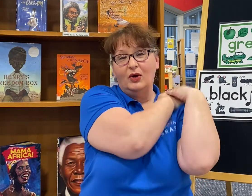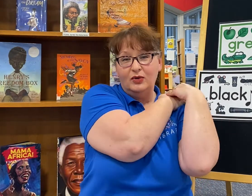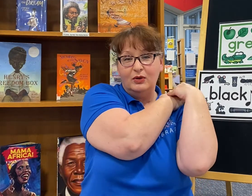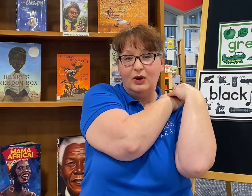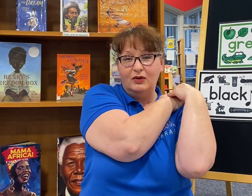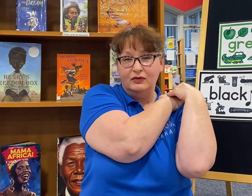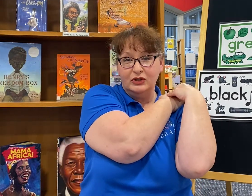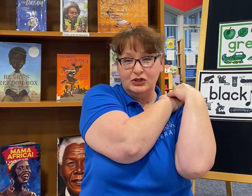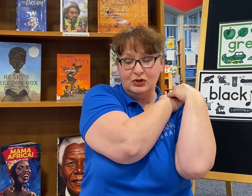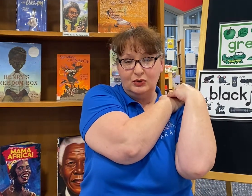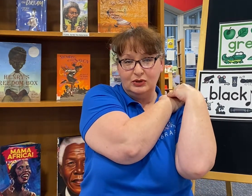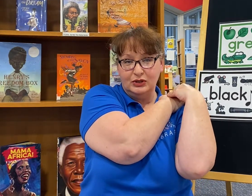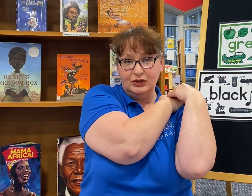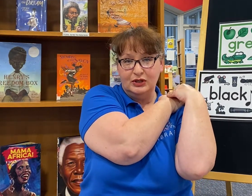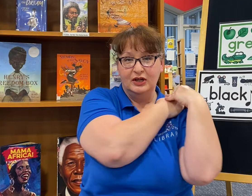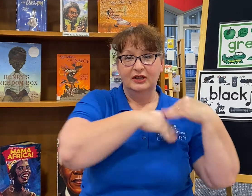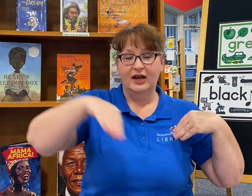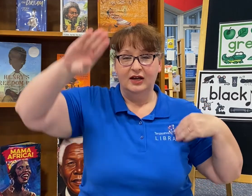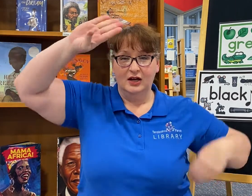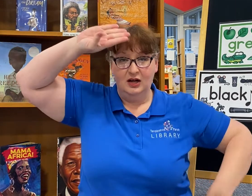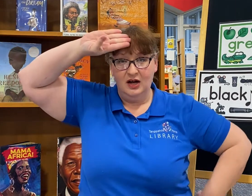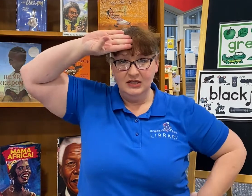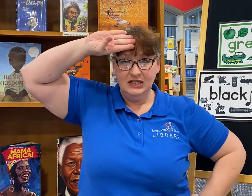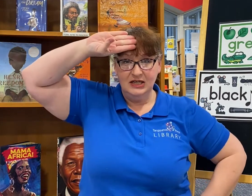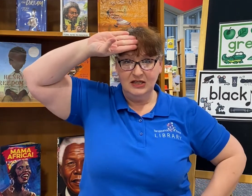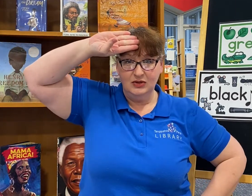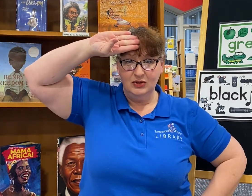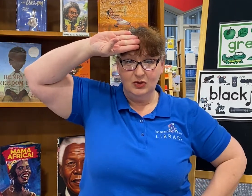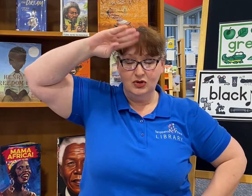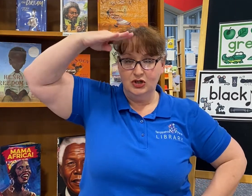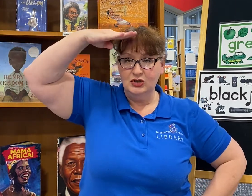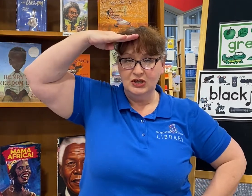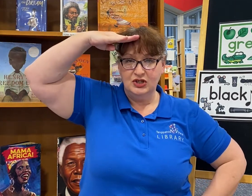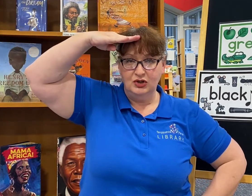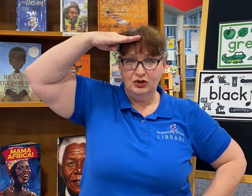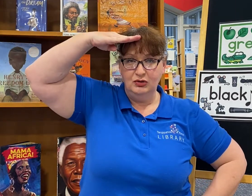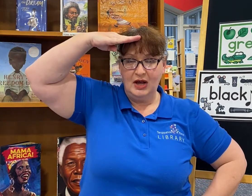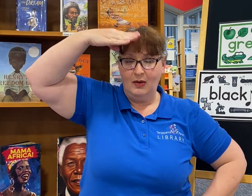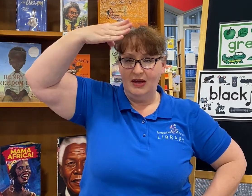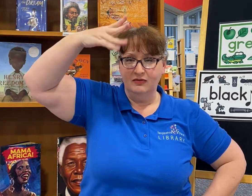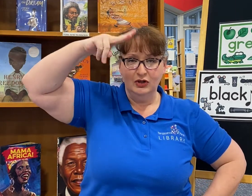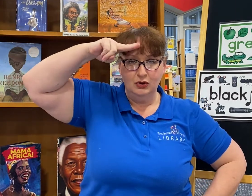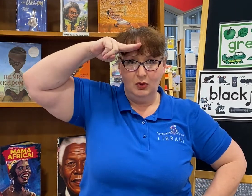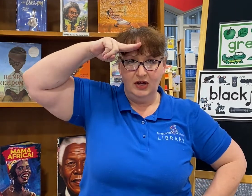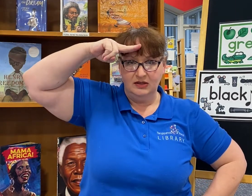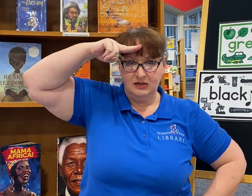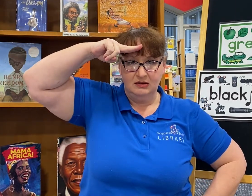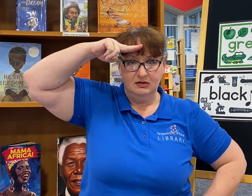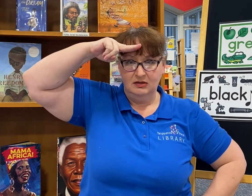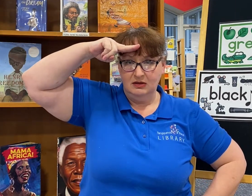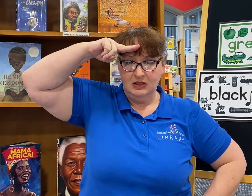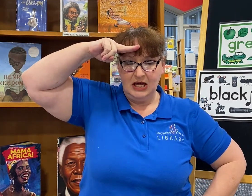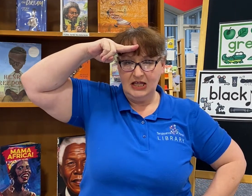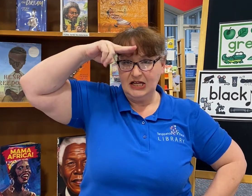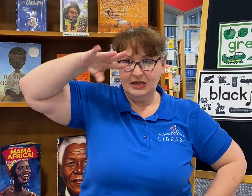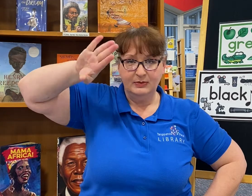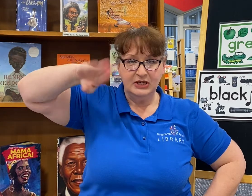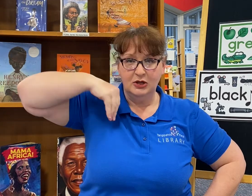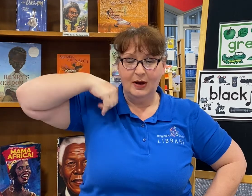them over your shoulder like a continental soldier? And you can salute however you want. Okay, that's up to you, however